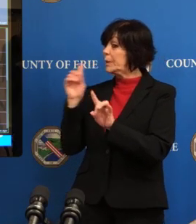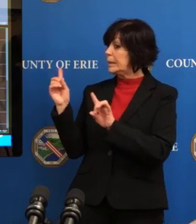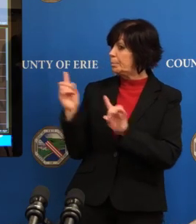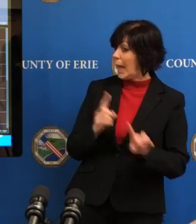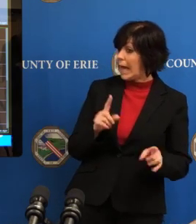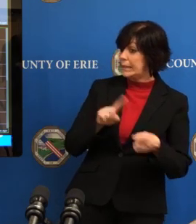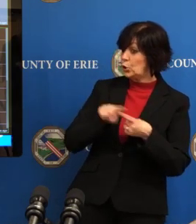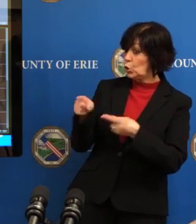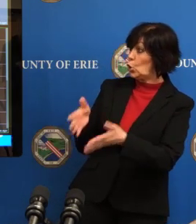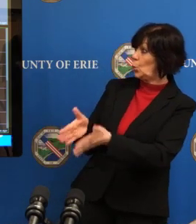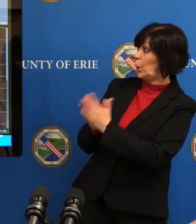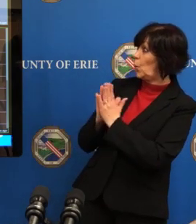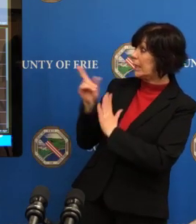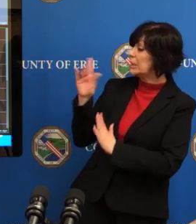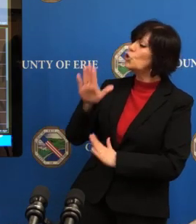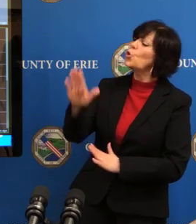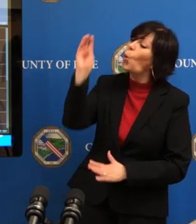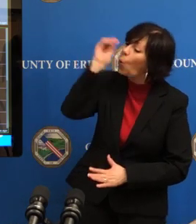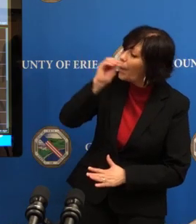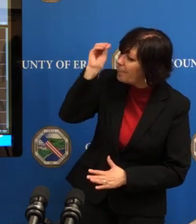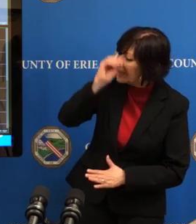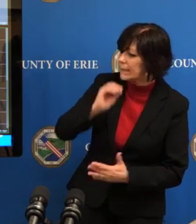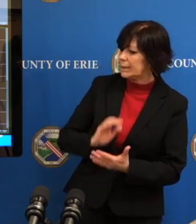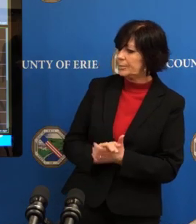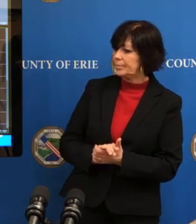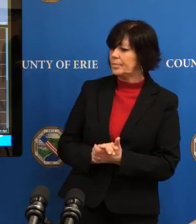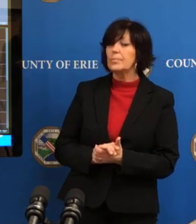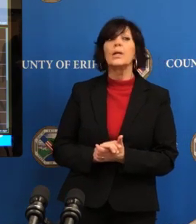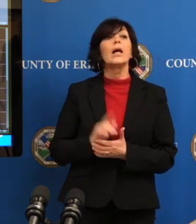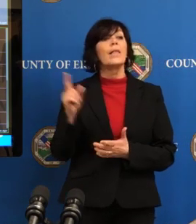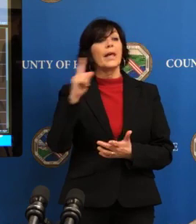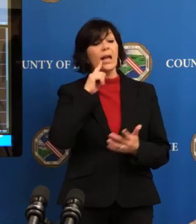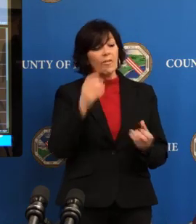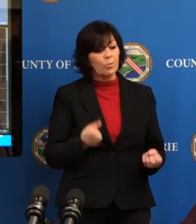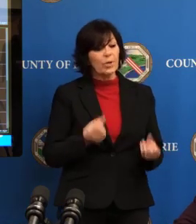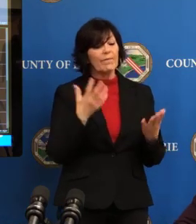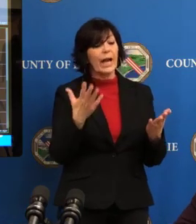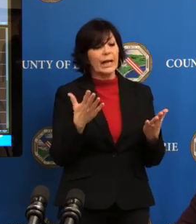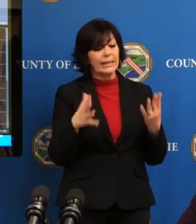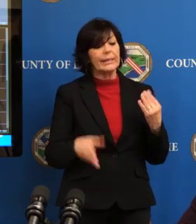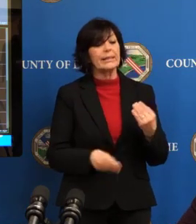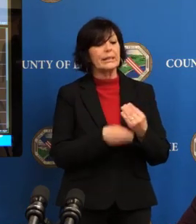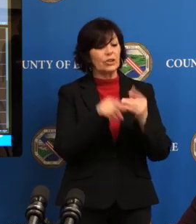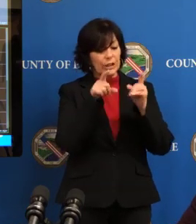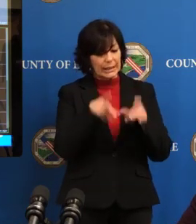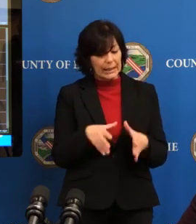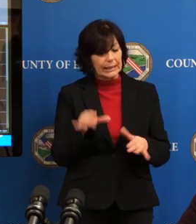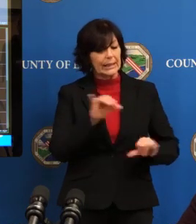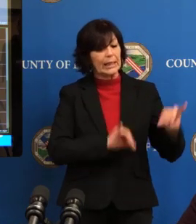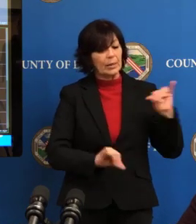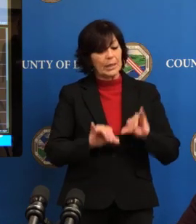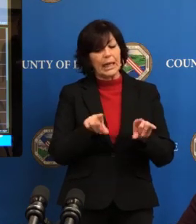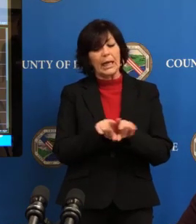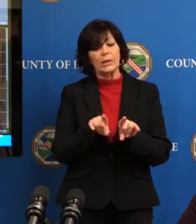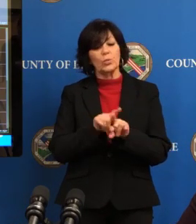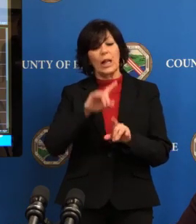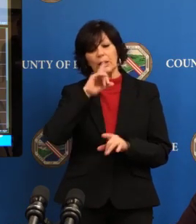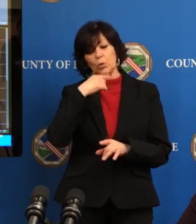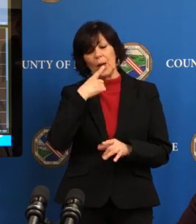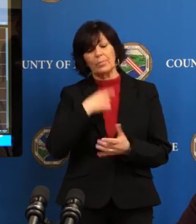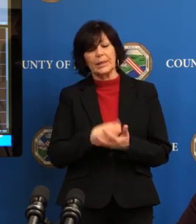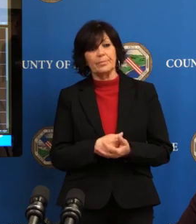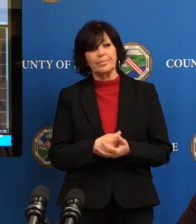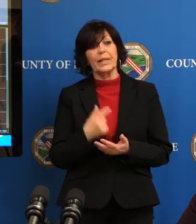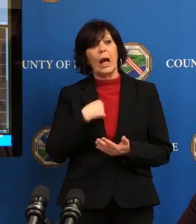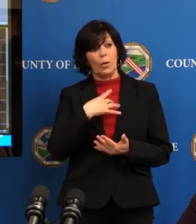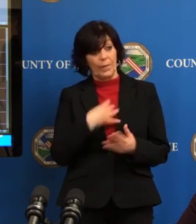those requests, in your opinion? They have provided us additional testing agents as well as swab kits. I would